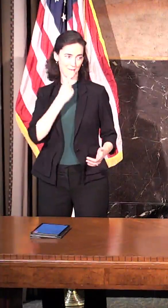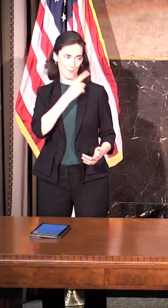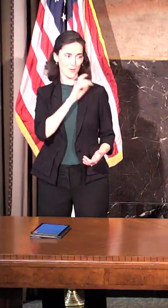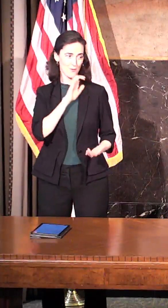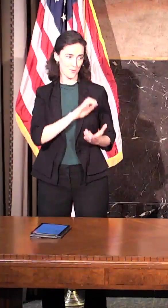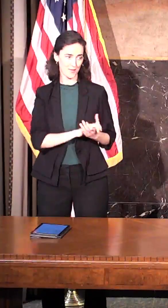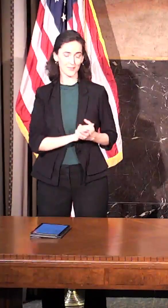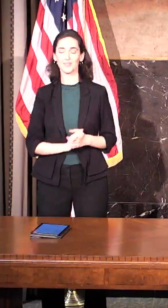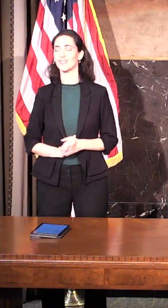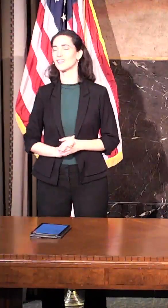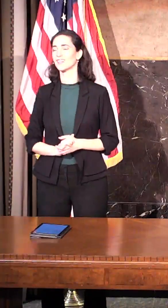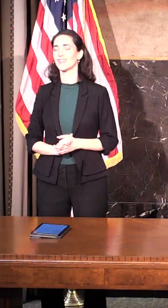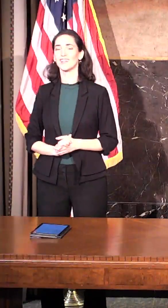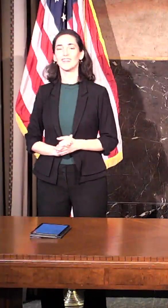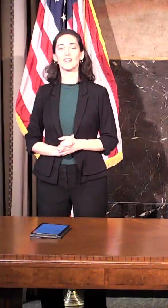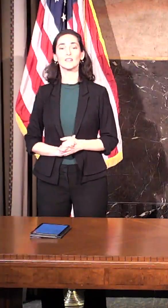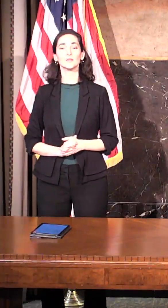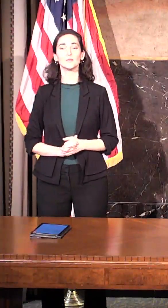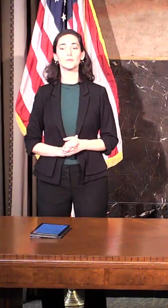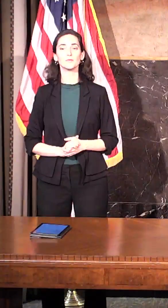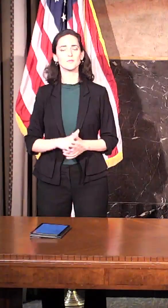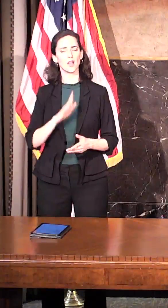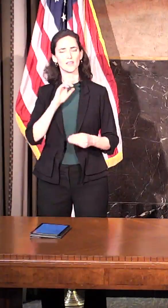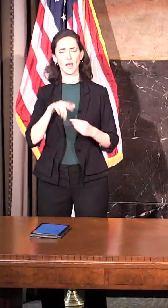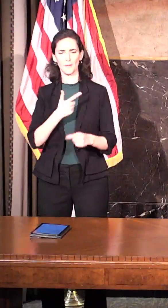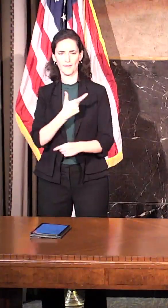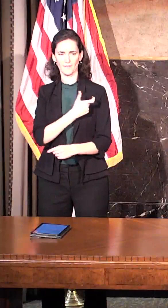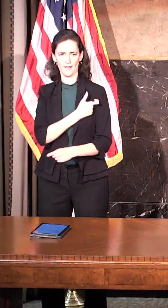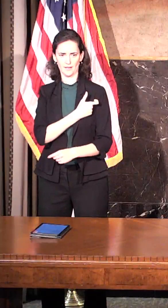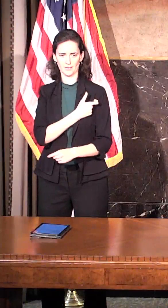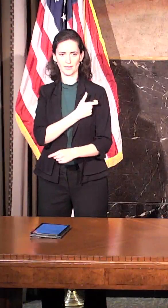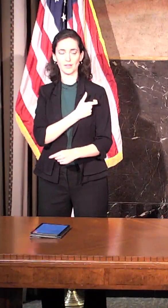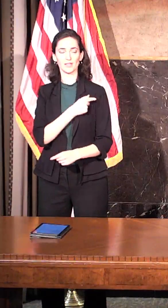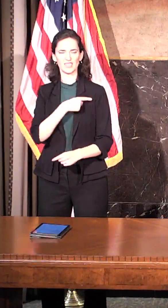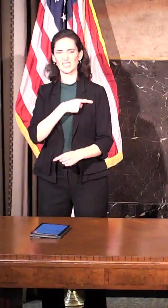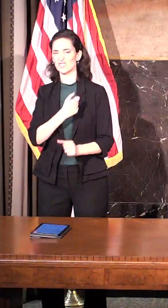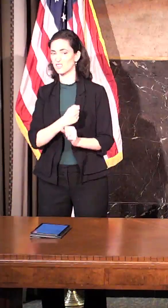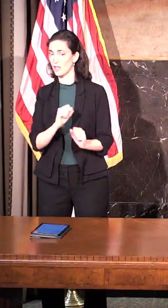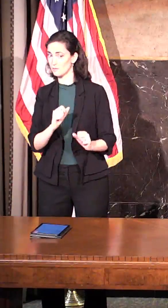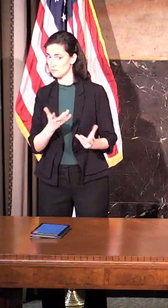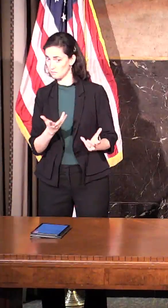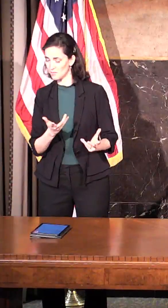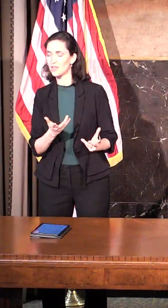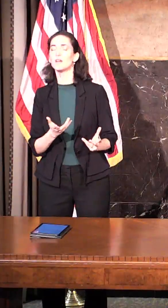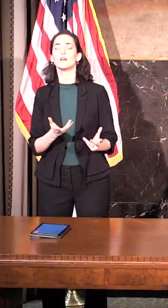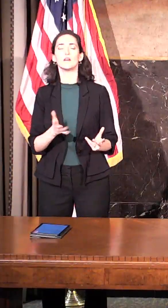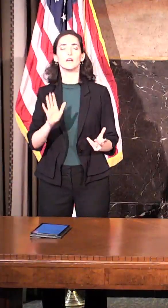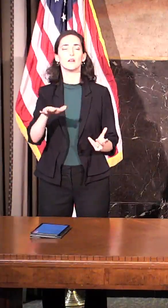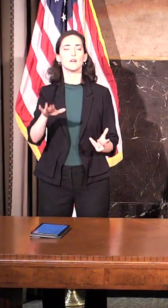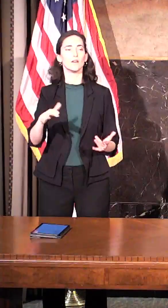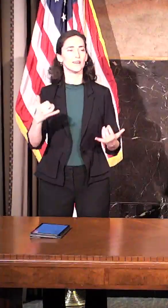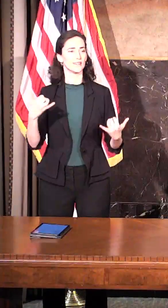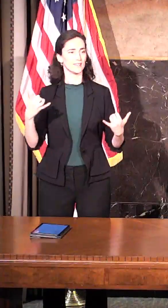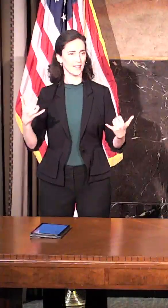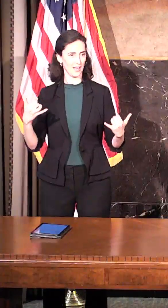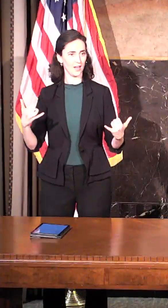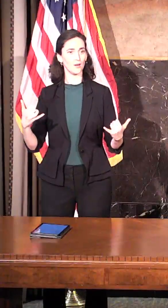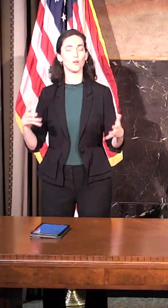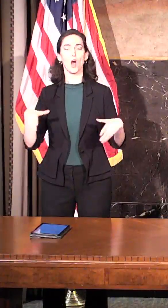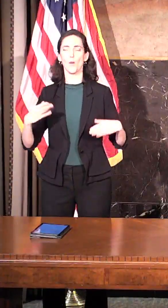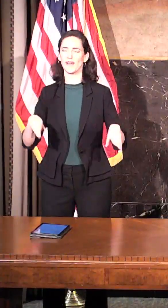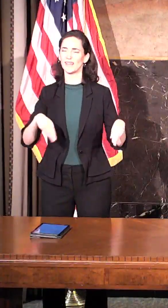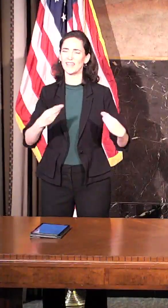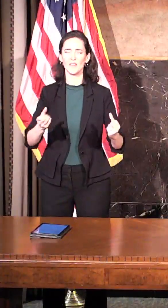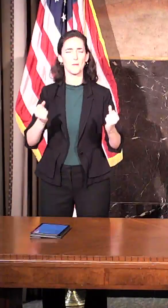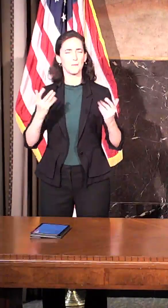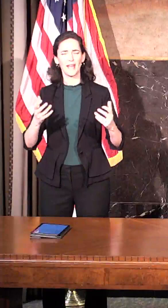your wife. With respect to the vaccine and its safety, I think now that we have administered